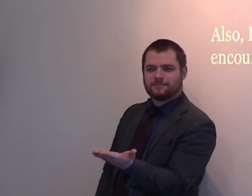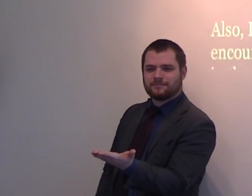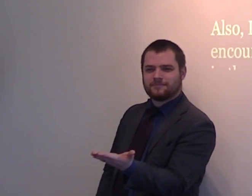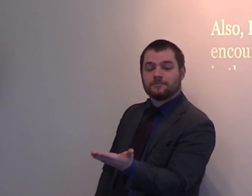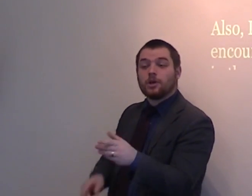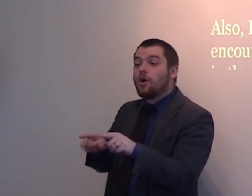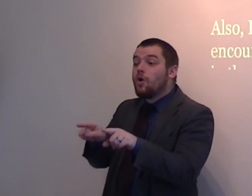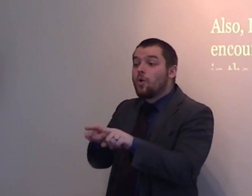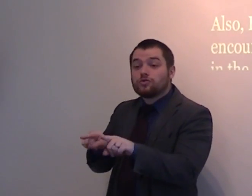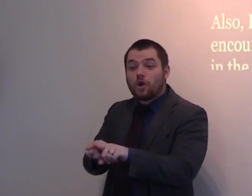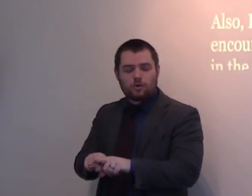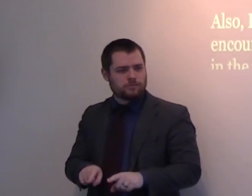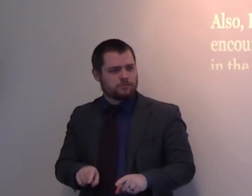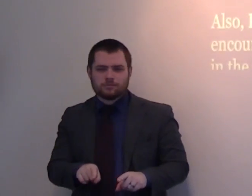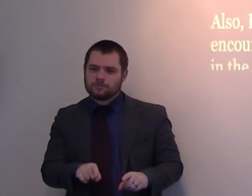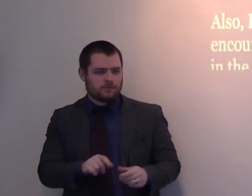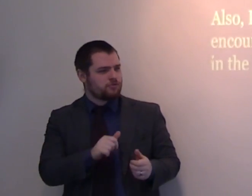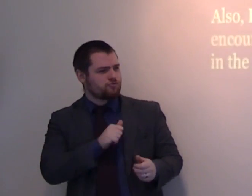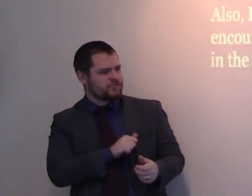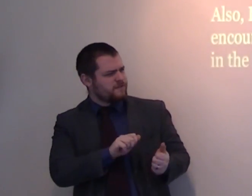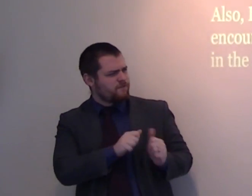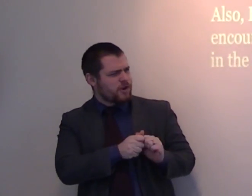Also, I challenge my Christian friends.